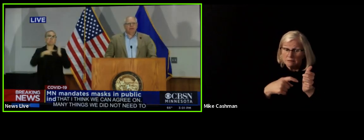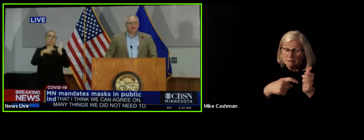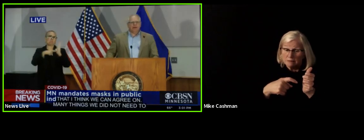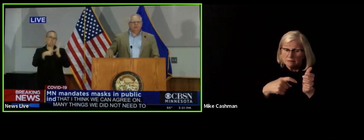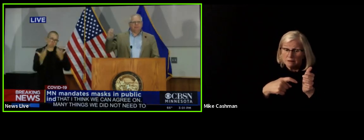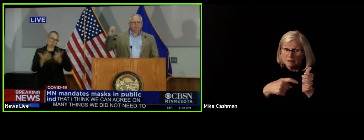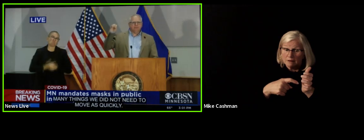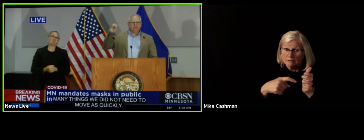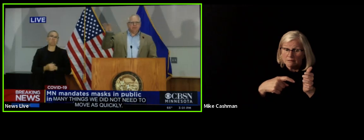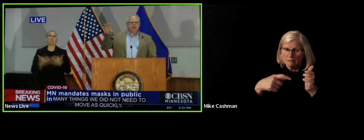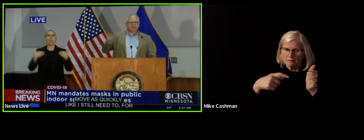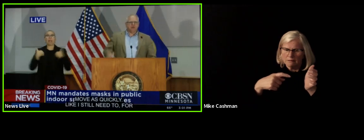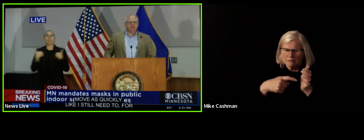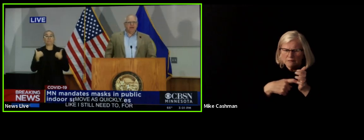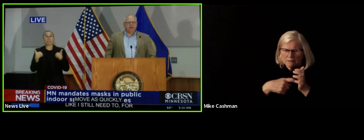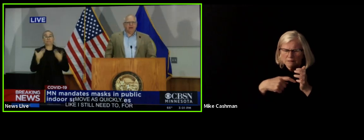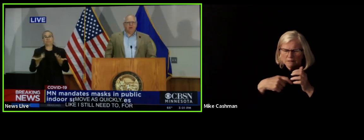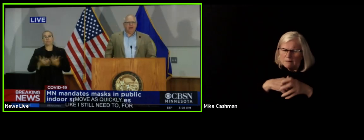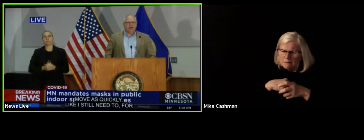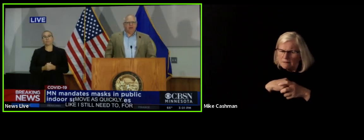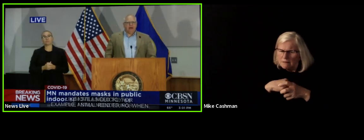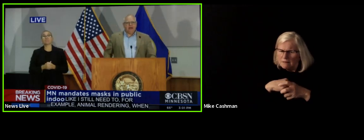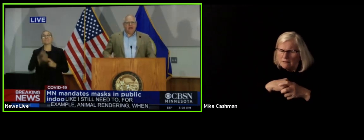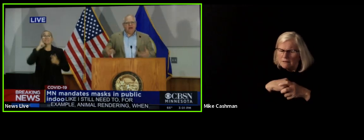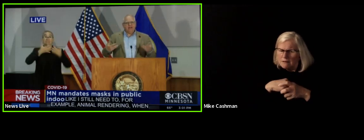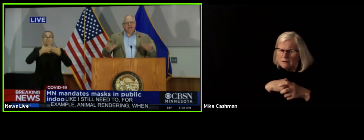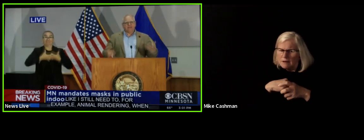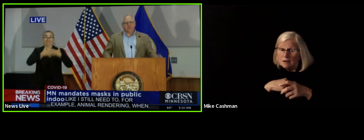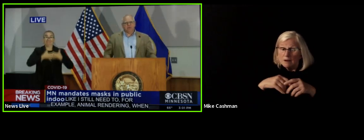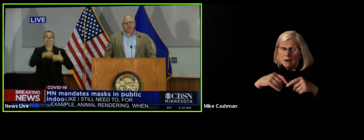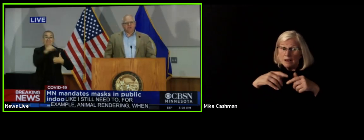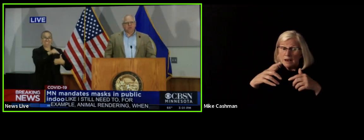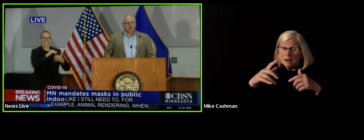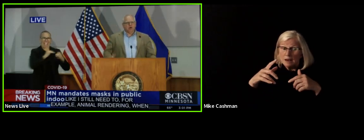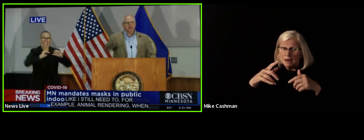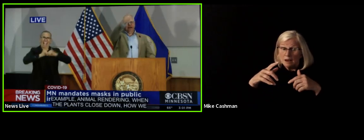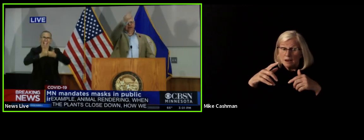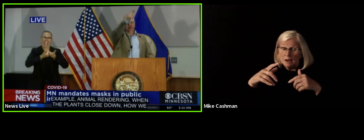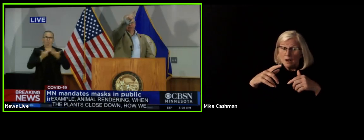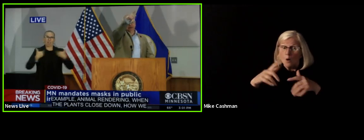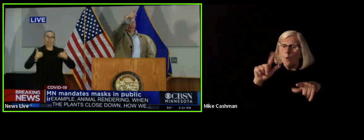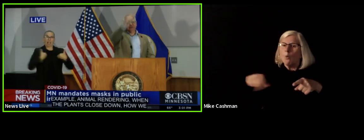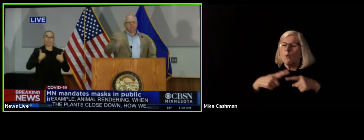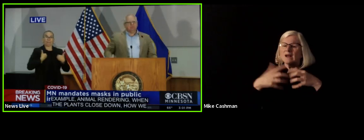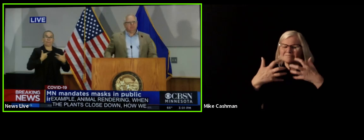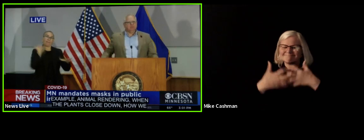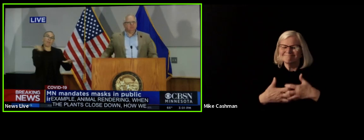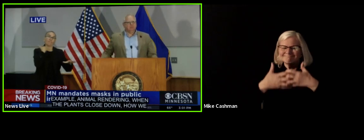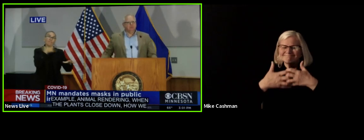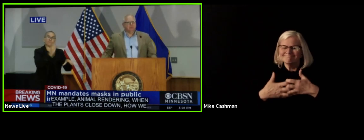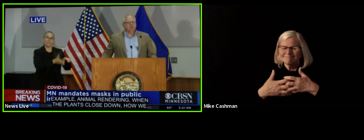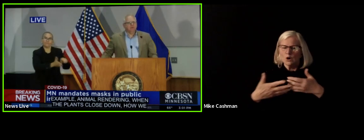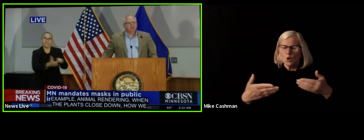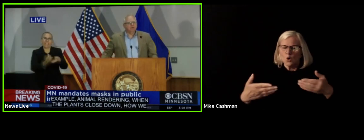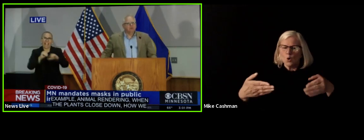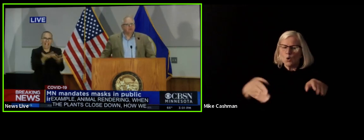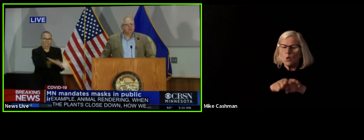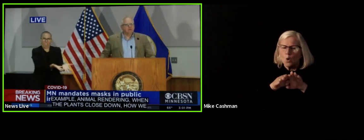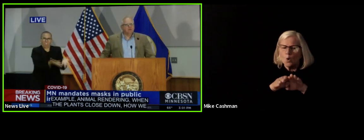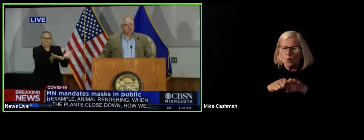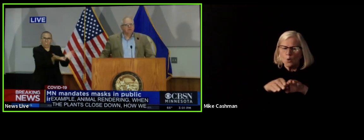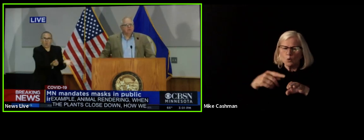the plants closed down, how we handled that. I think that's something we could certainly work on together. Yes. What took you